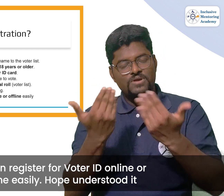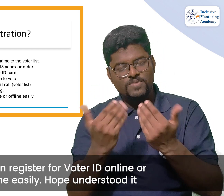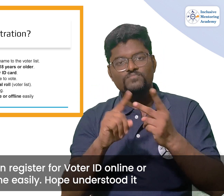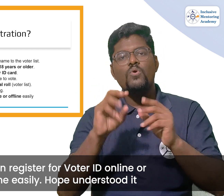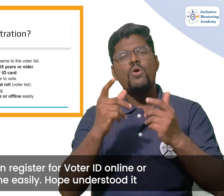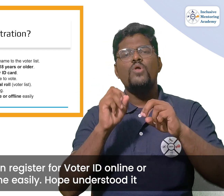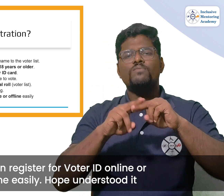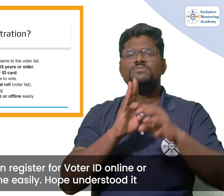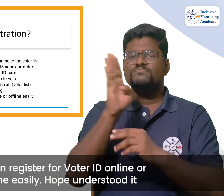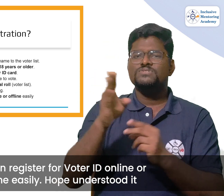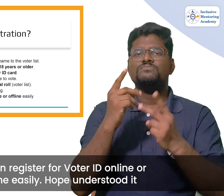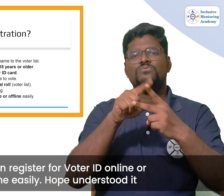easily.